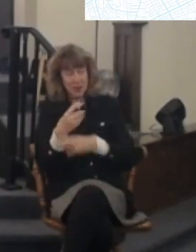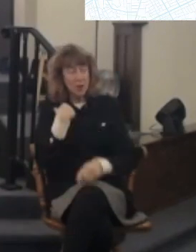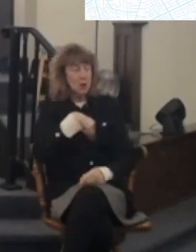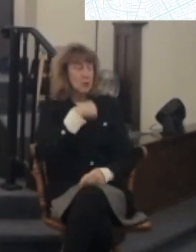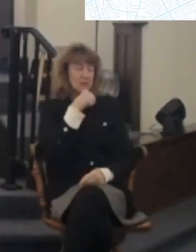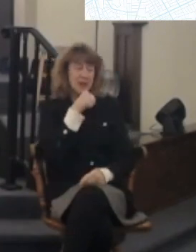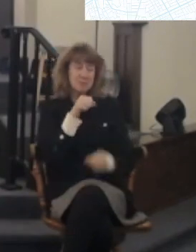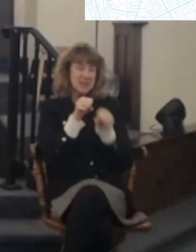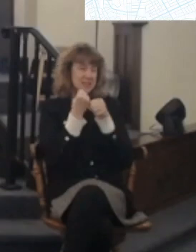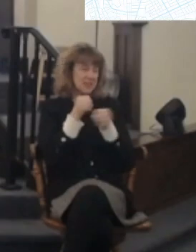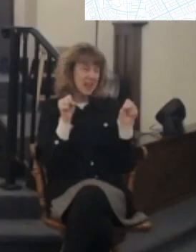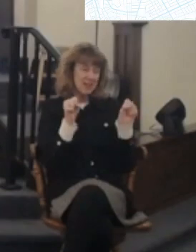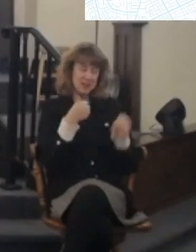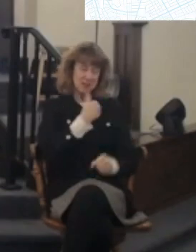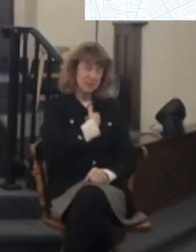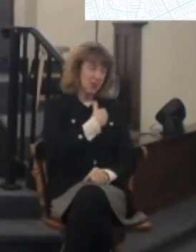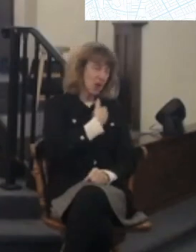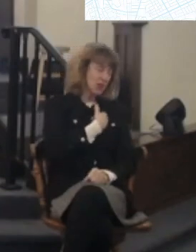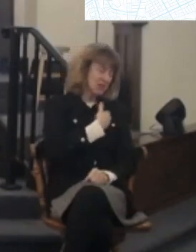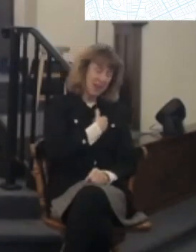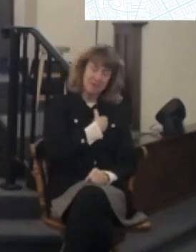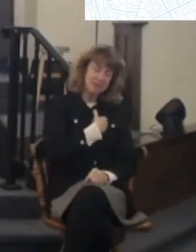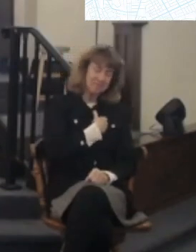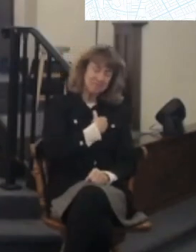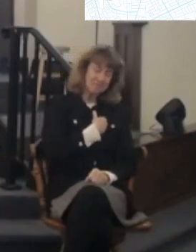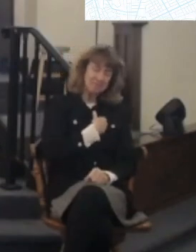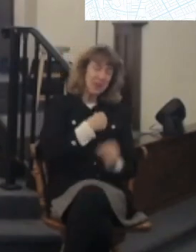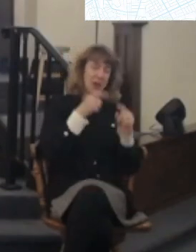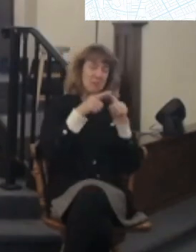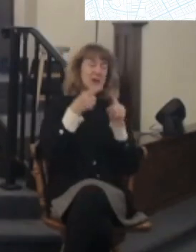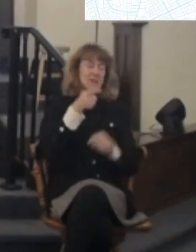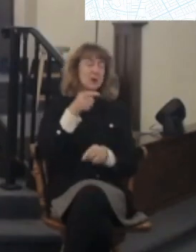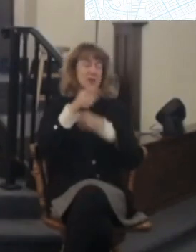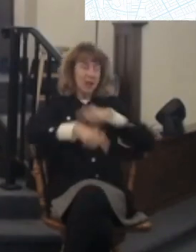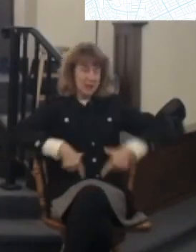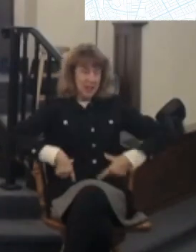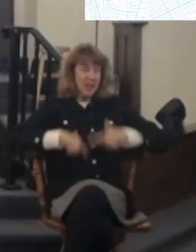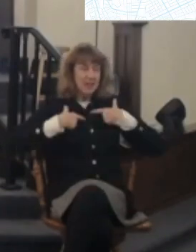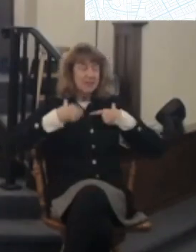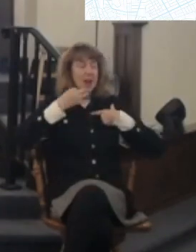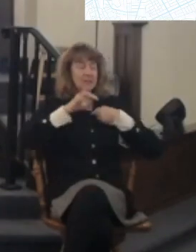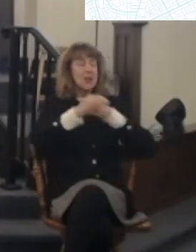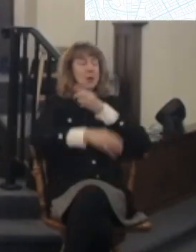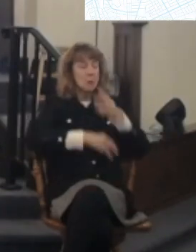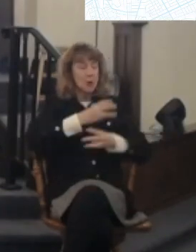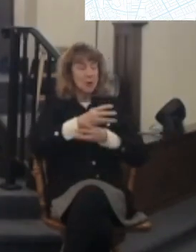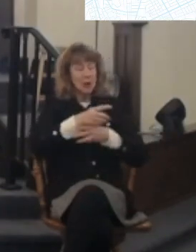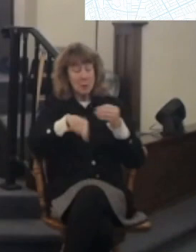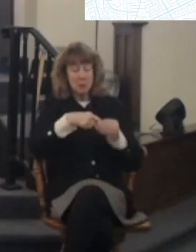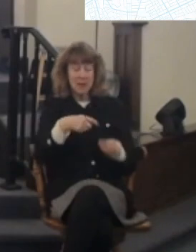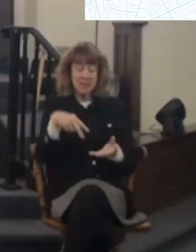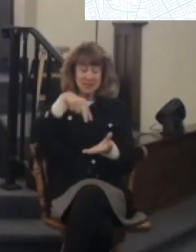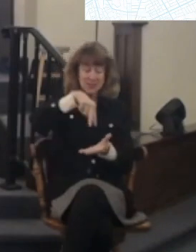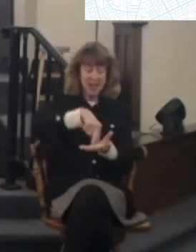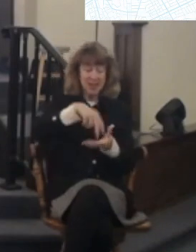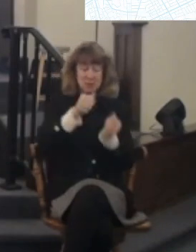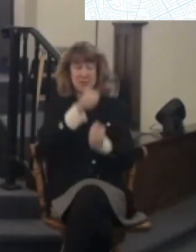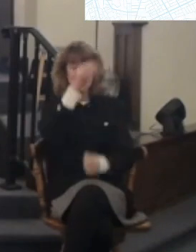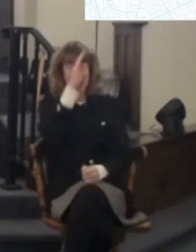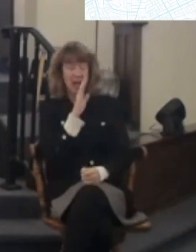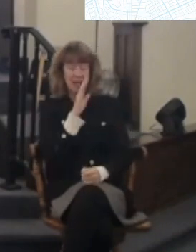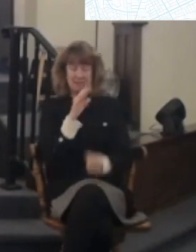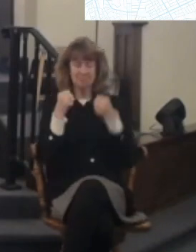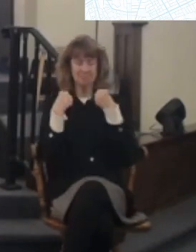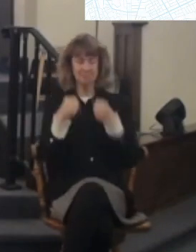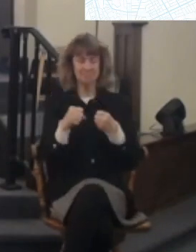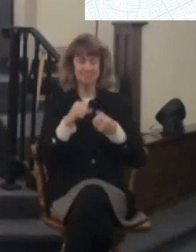for ourselves, but also for the life of the world. When we stand on the promises of God, it will not